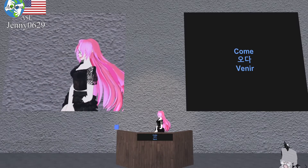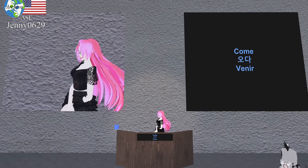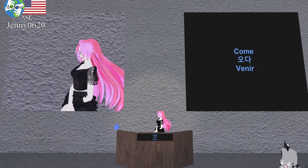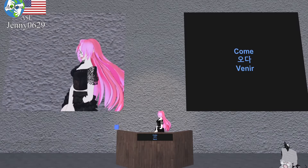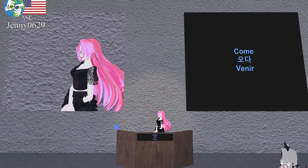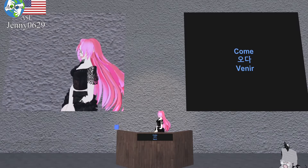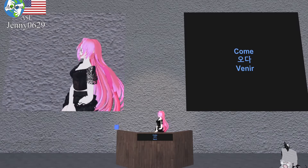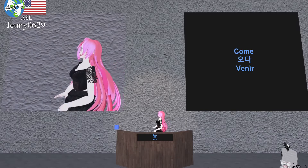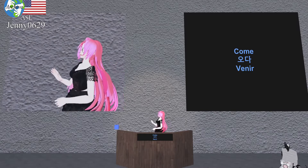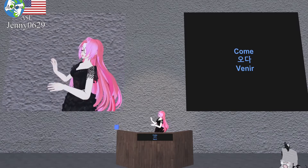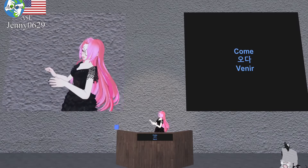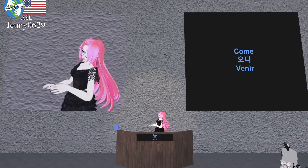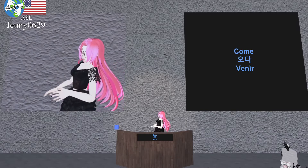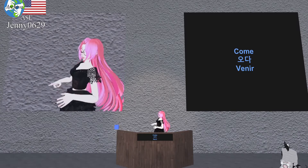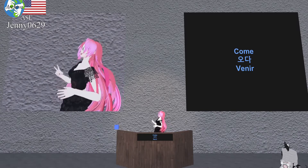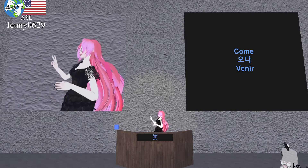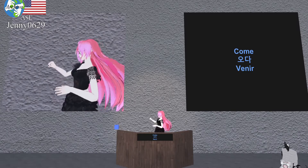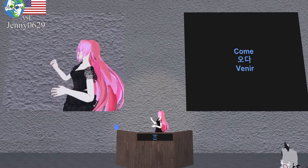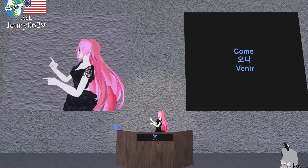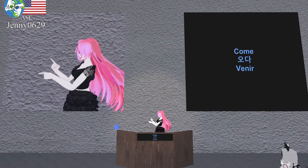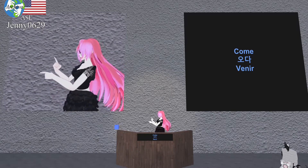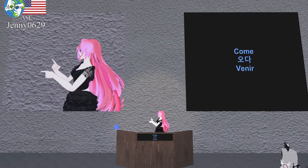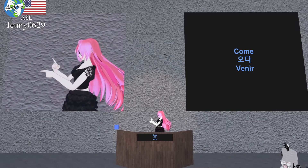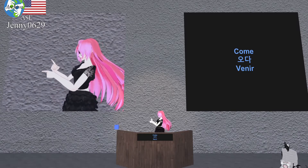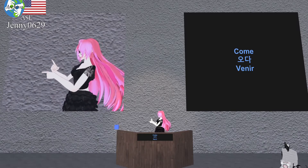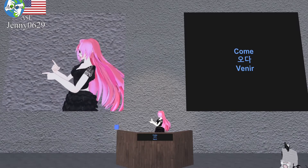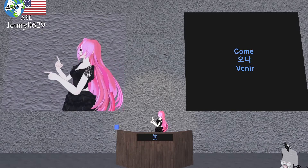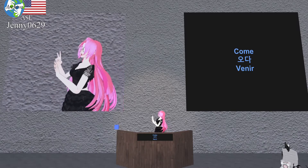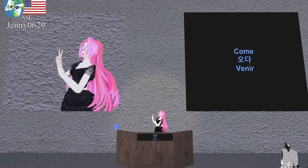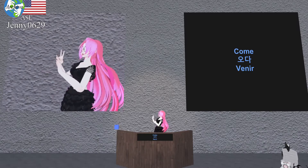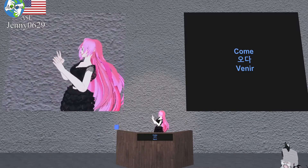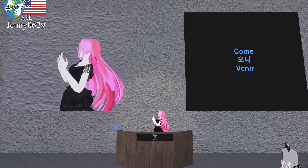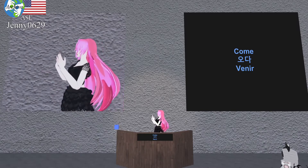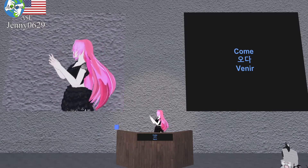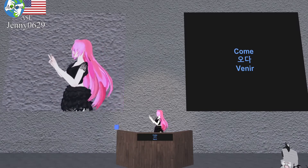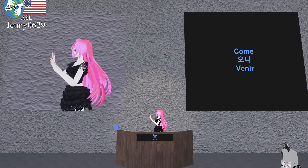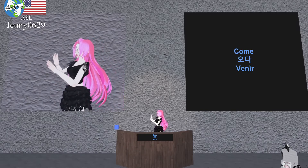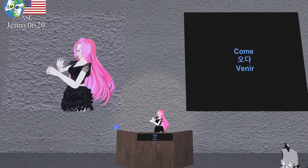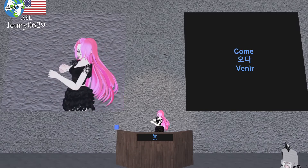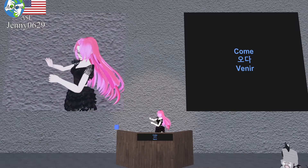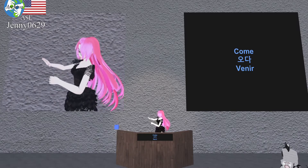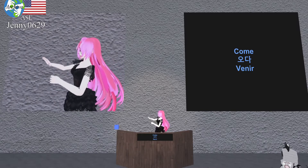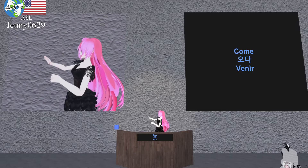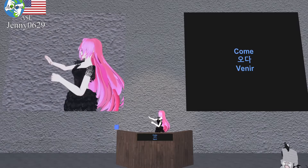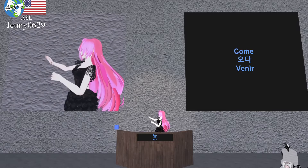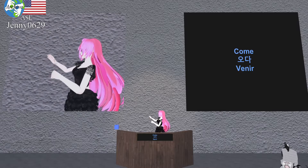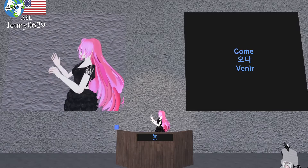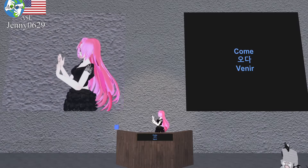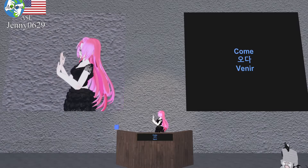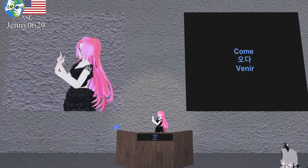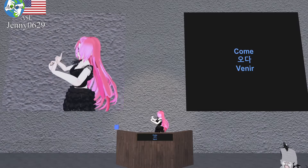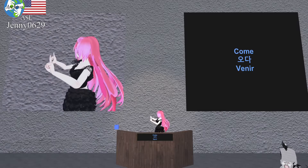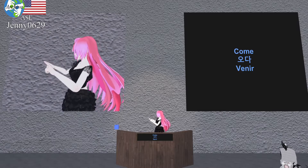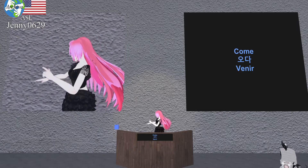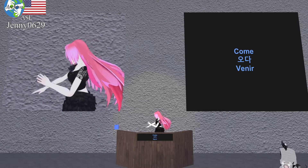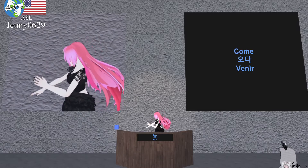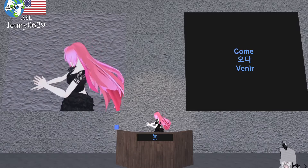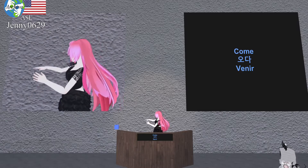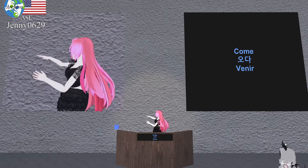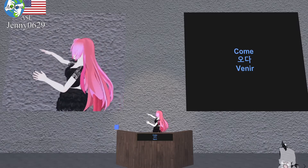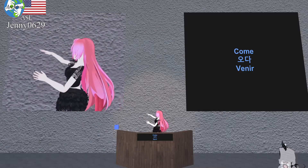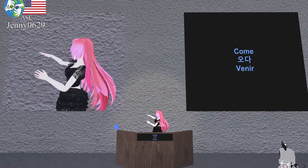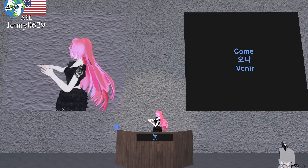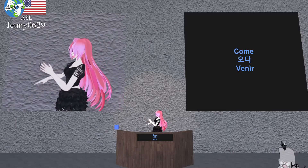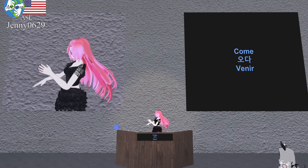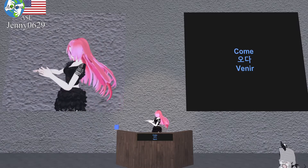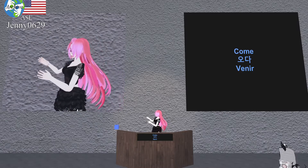Or if you're filling up a drink, yeah, that's filling. Like, yes, right. But if it's already full, you're gonna be using that. But if you're filling